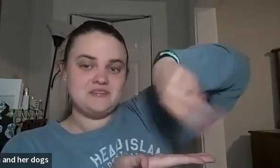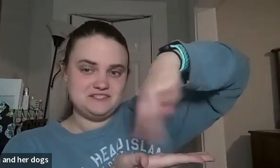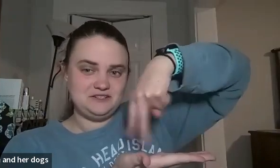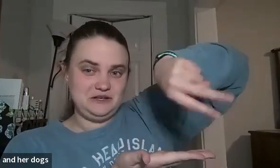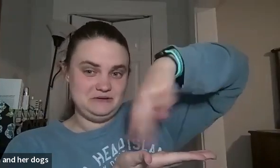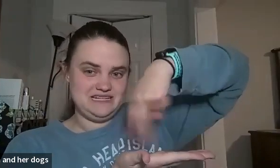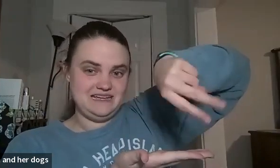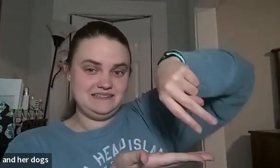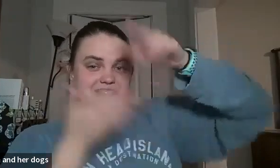So you go dance,